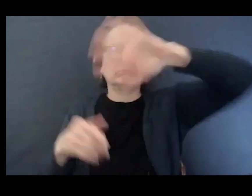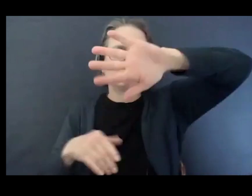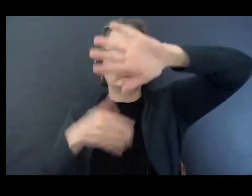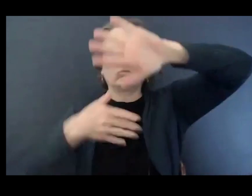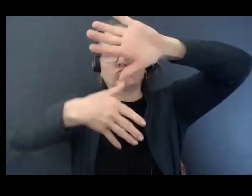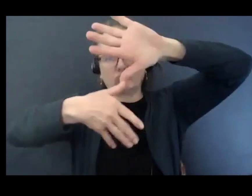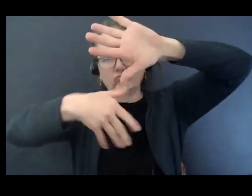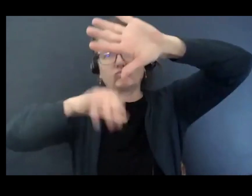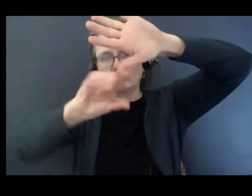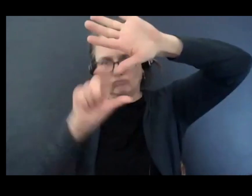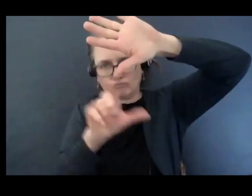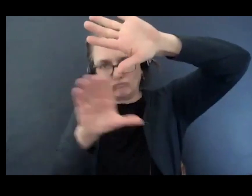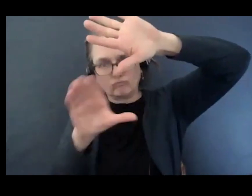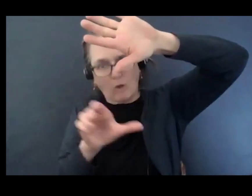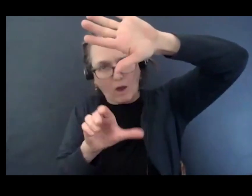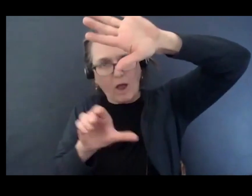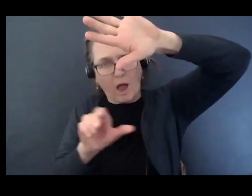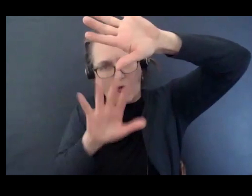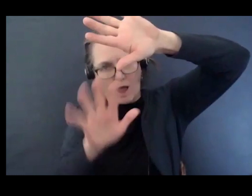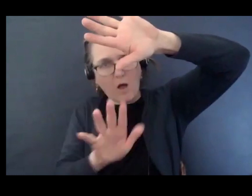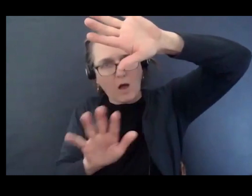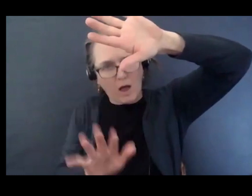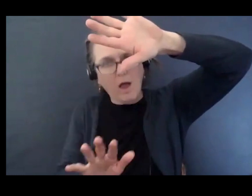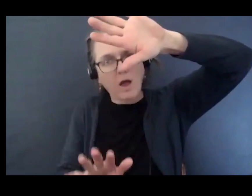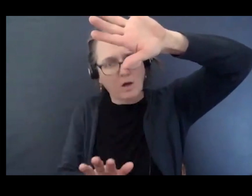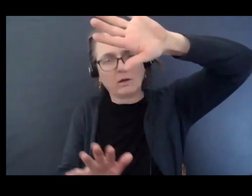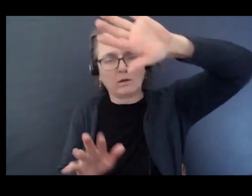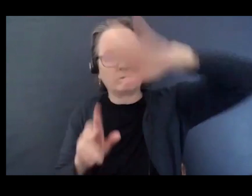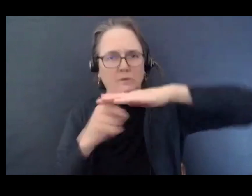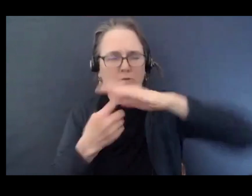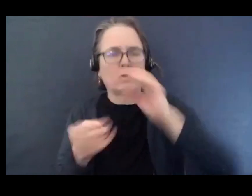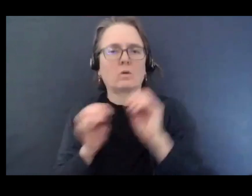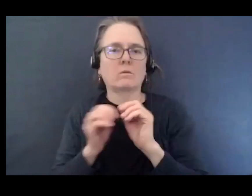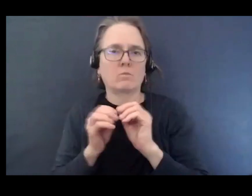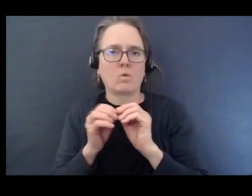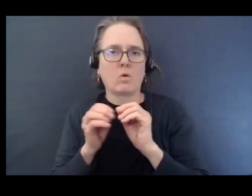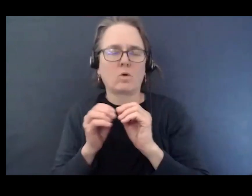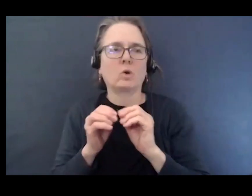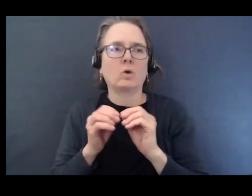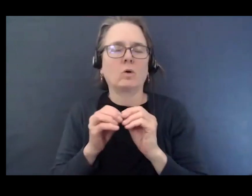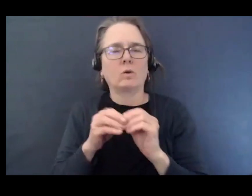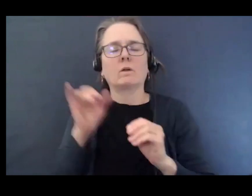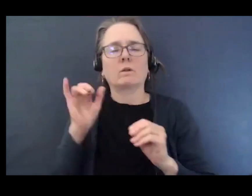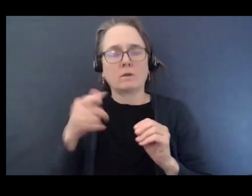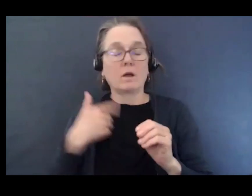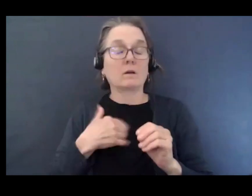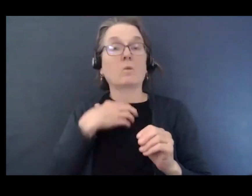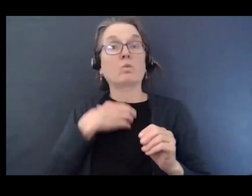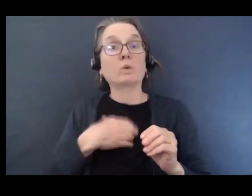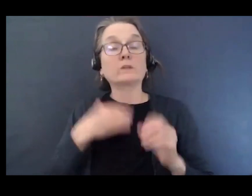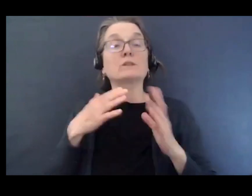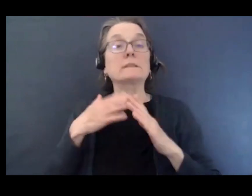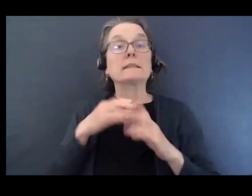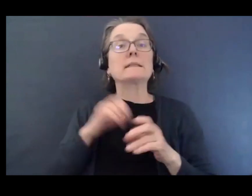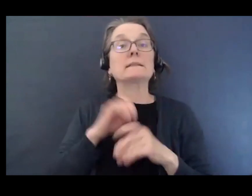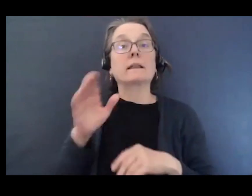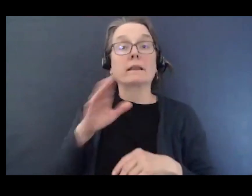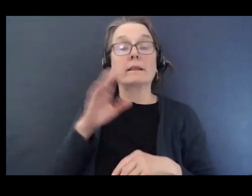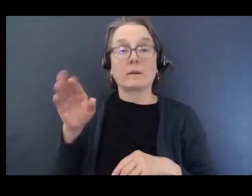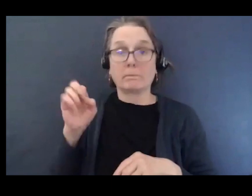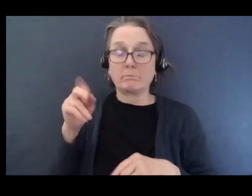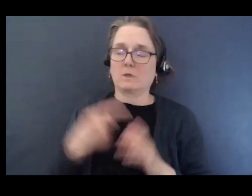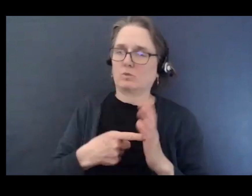I wish cities and the World Bank would start making sure to include in their procurement that the data had to be